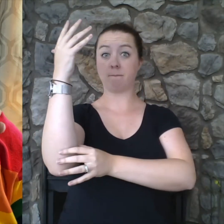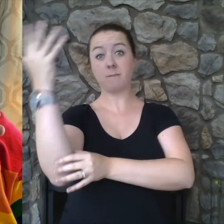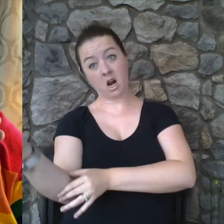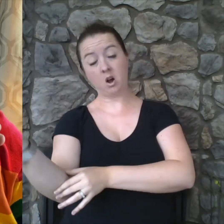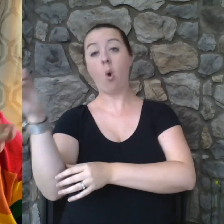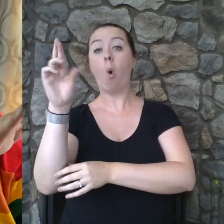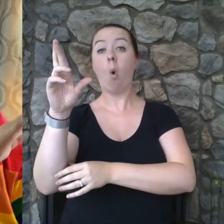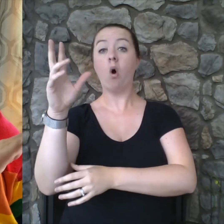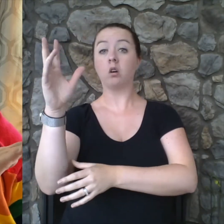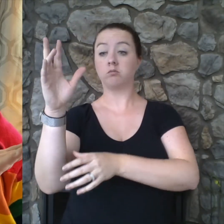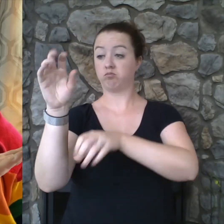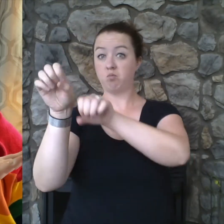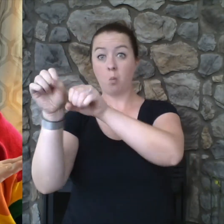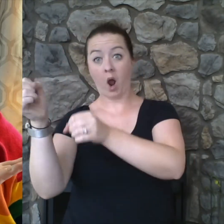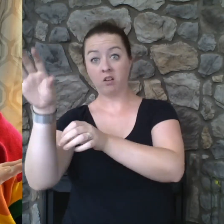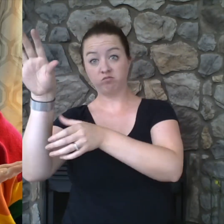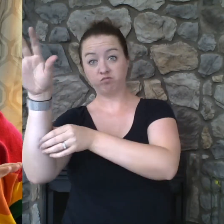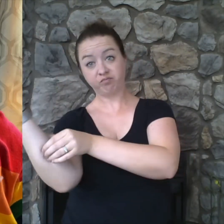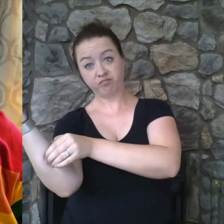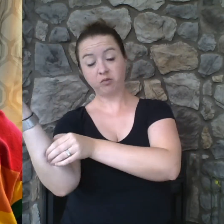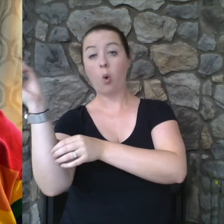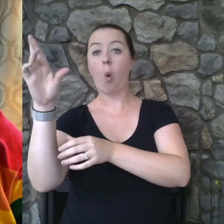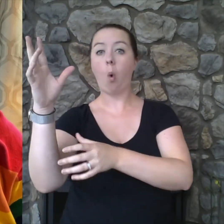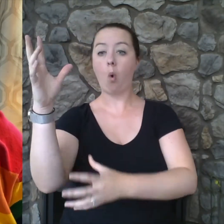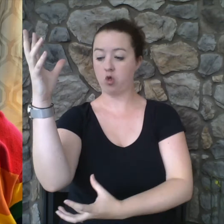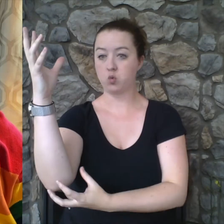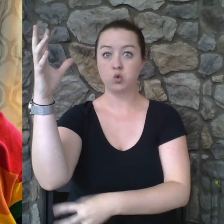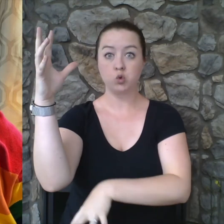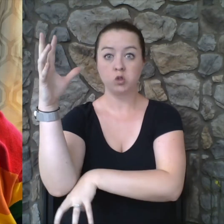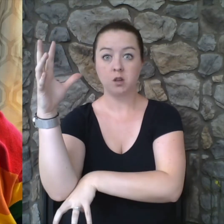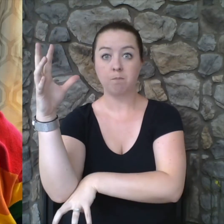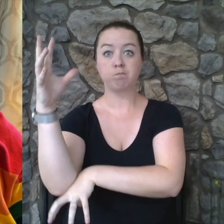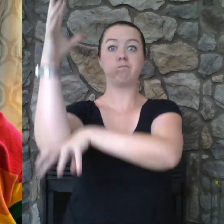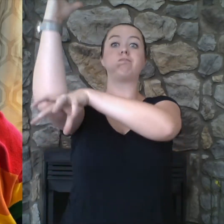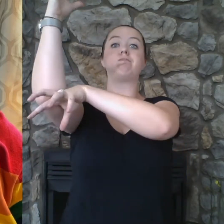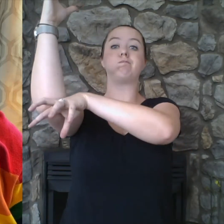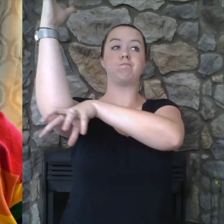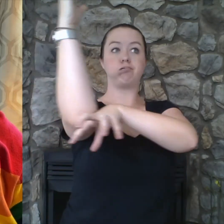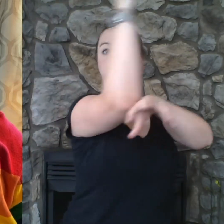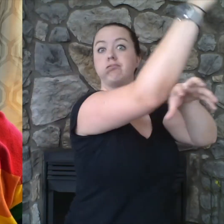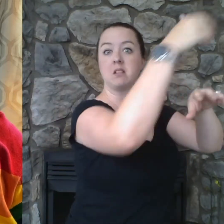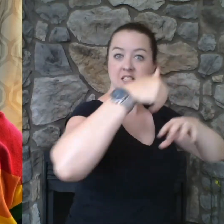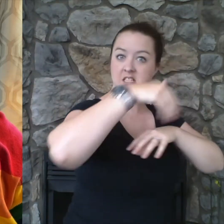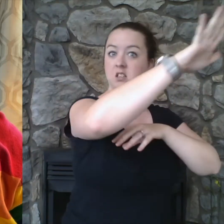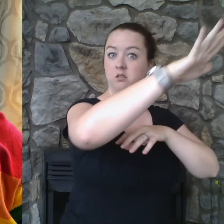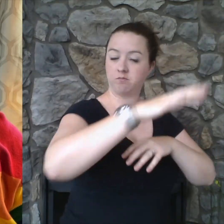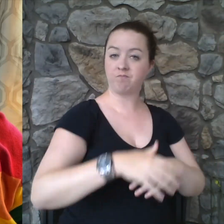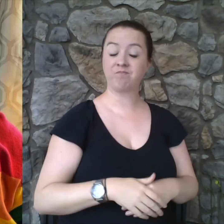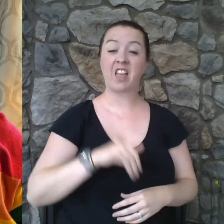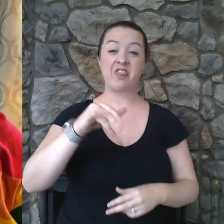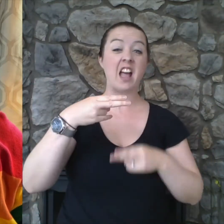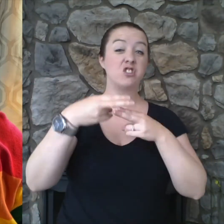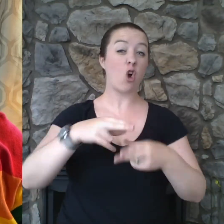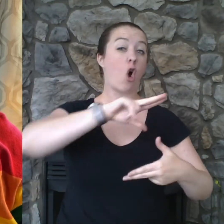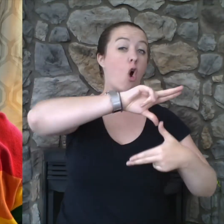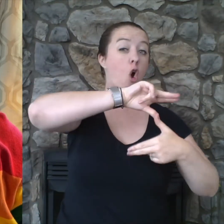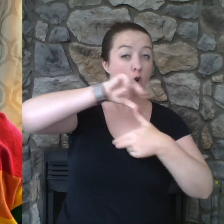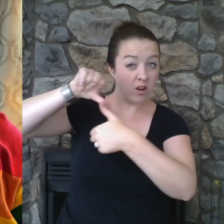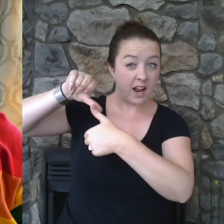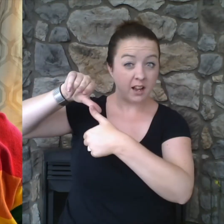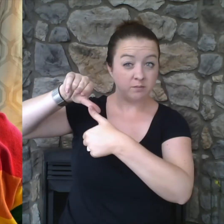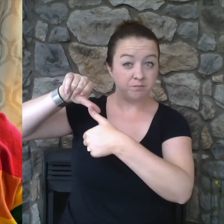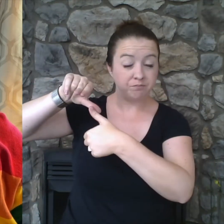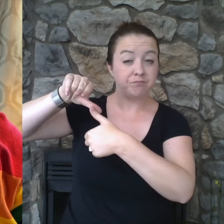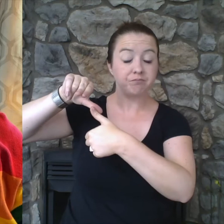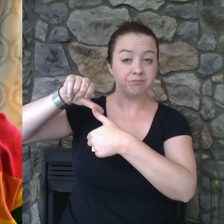roots and send it far away. That's the kind of storm that's called a hurricane. Hurricanes